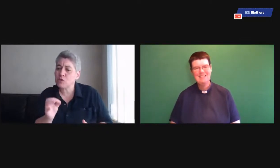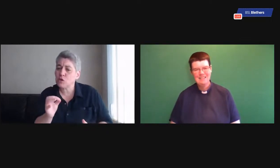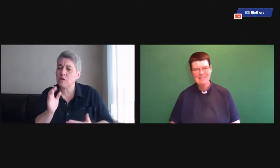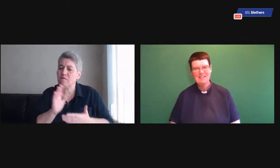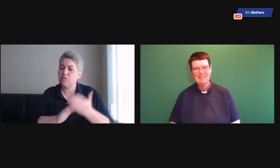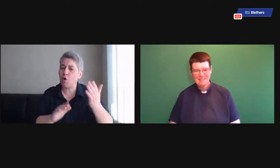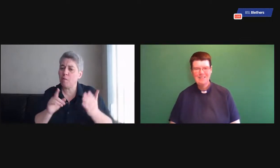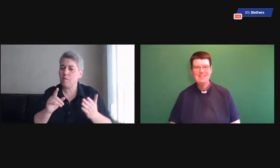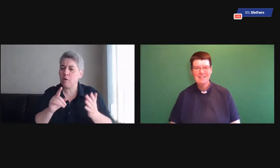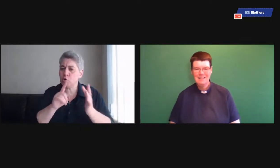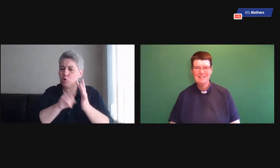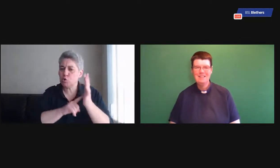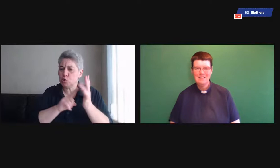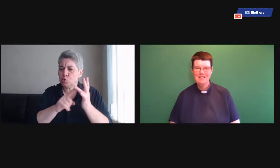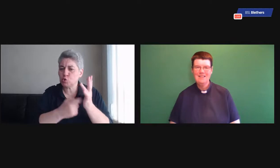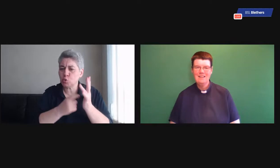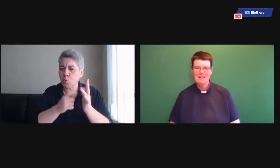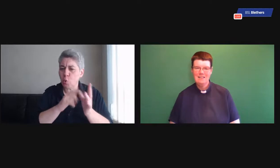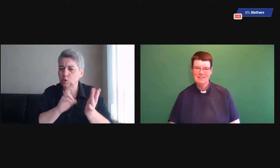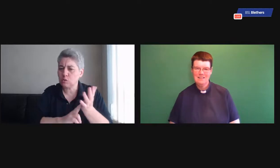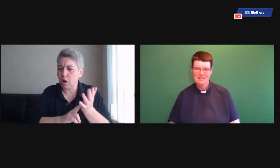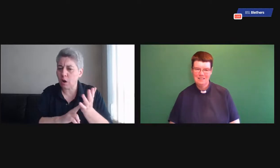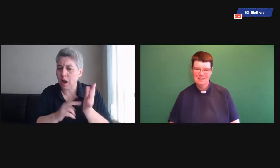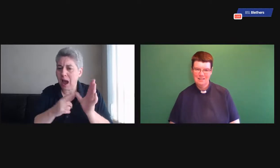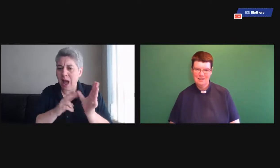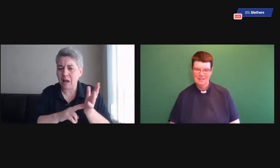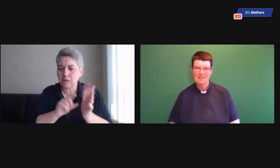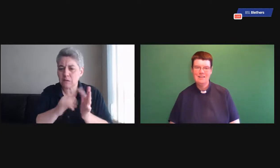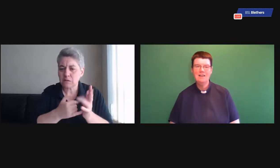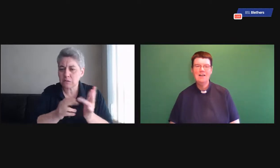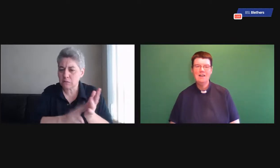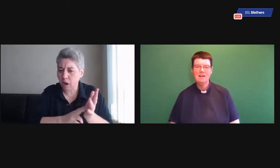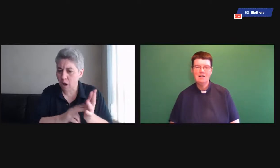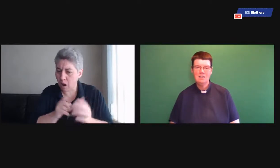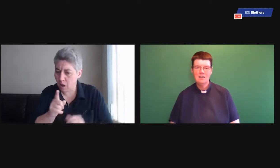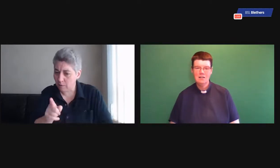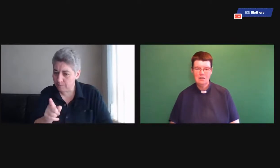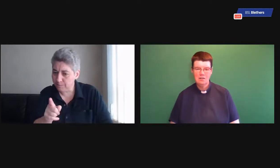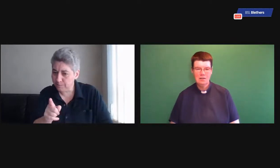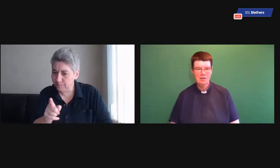them. We've got another question that's come in.